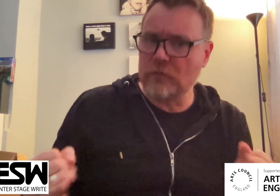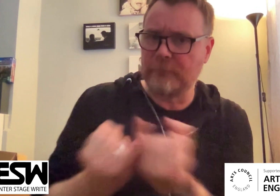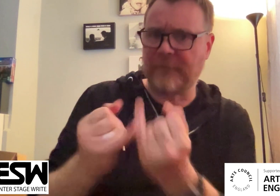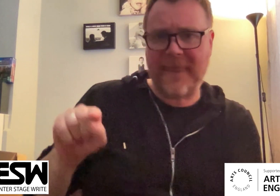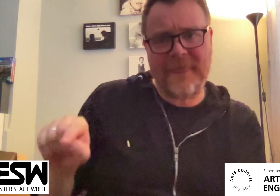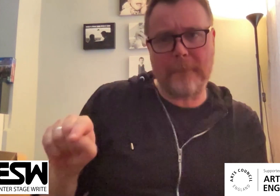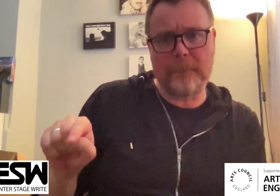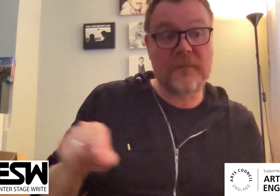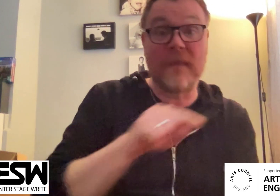our protagonist.